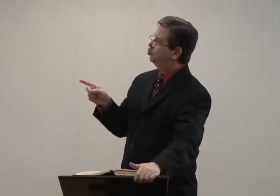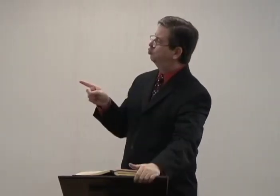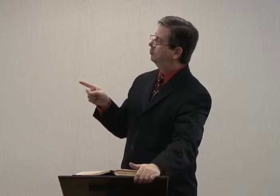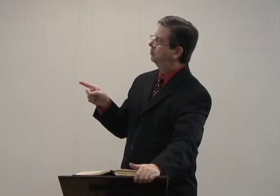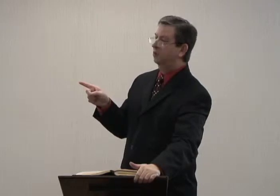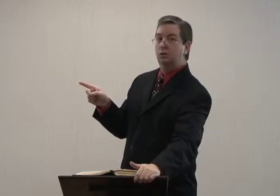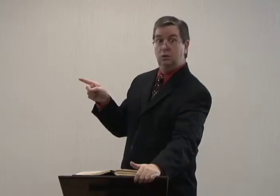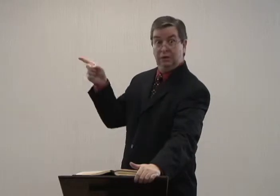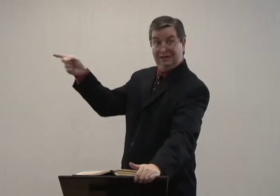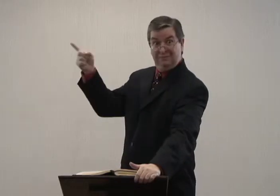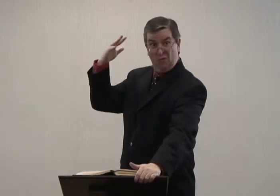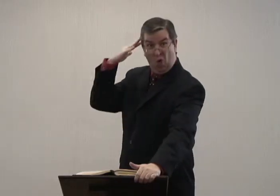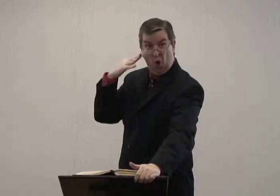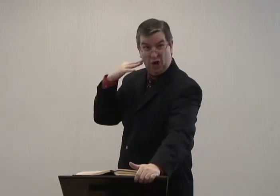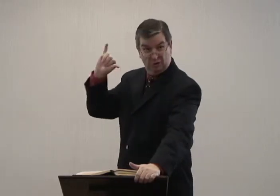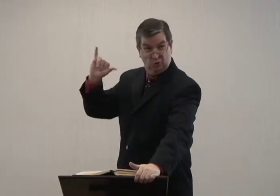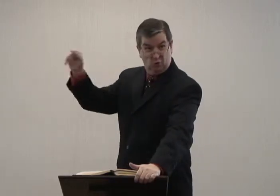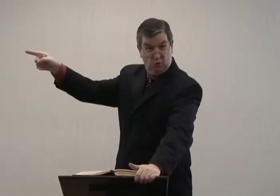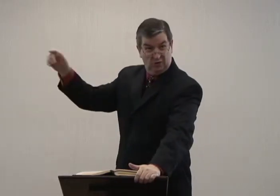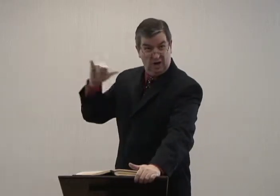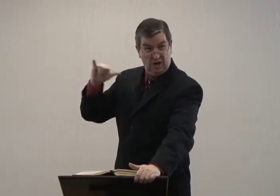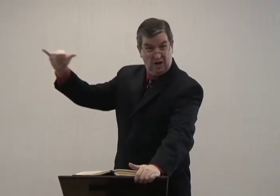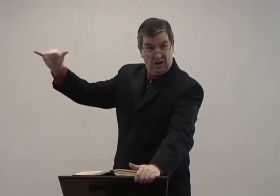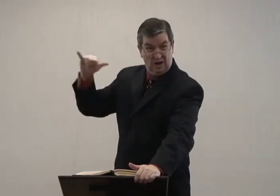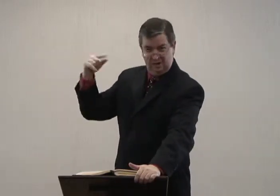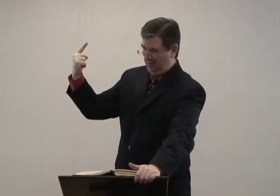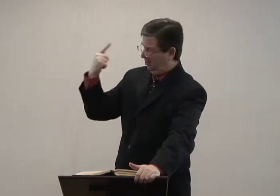Yesterday, said, what about you? He had long hair too.